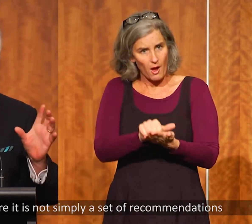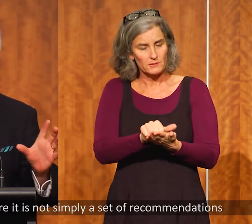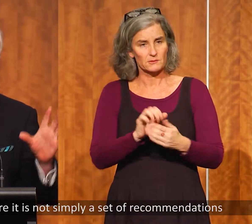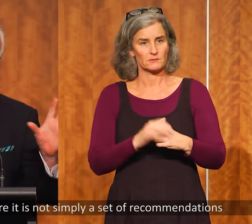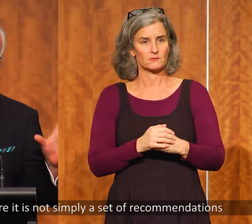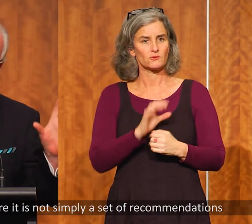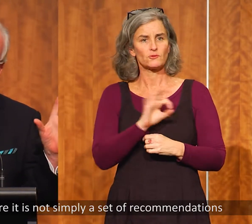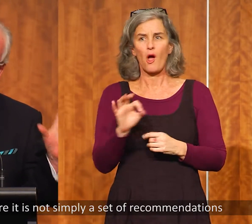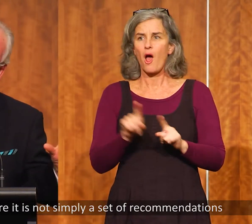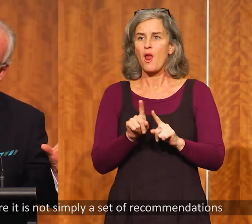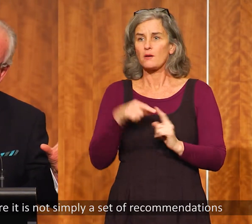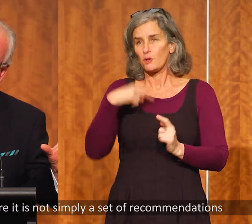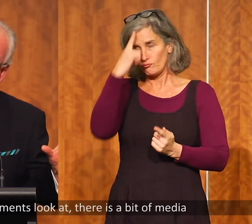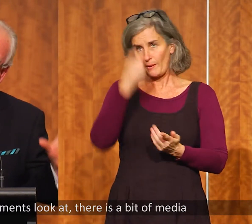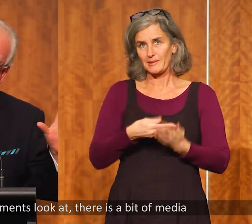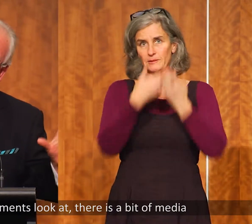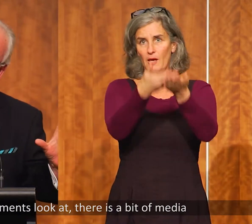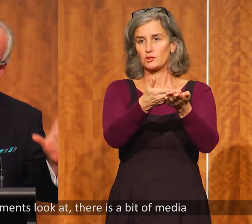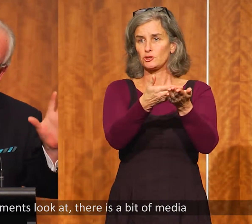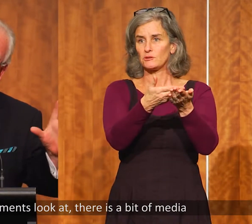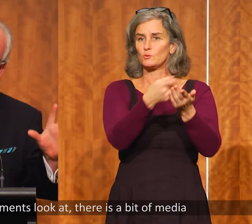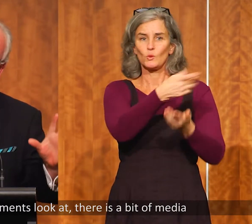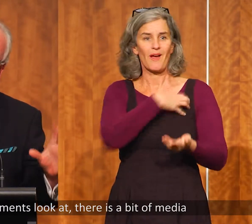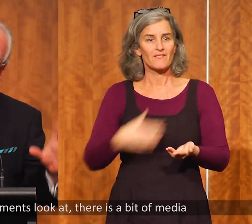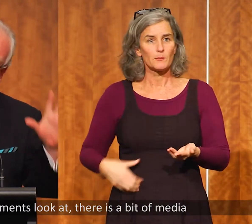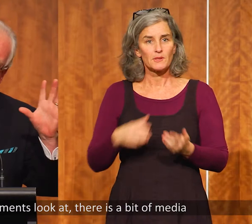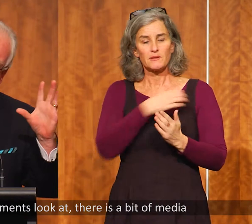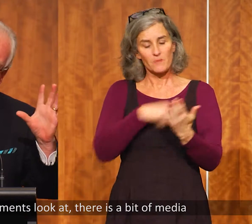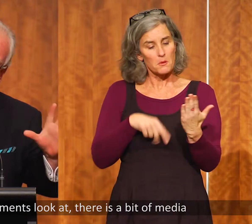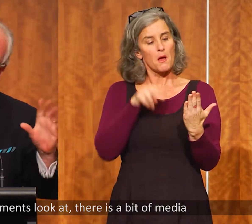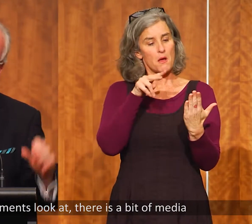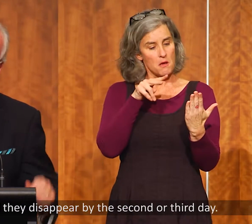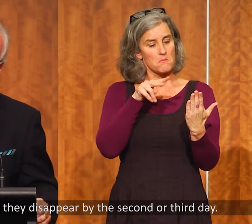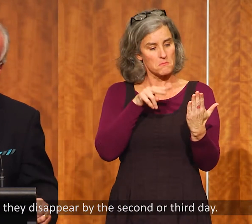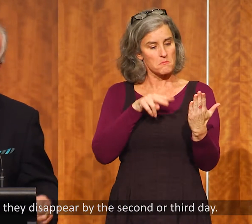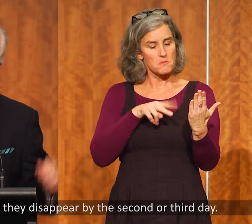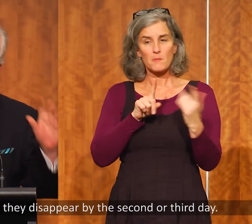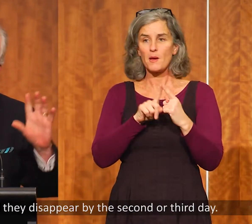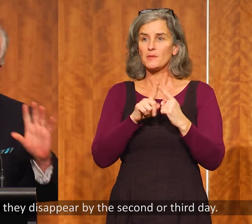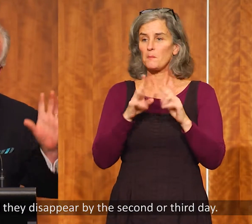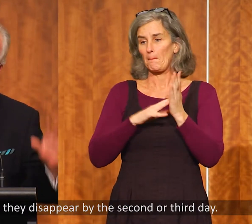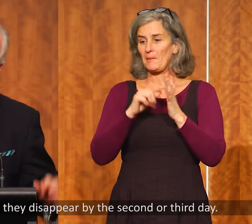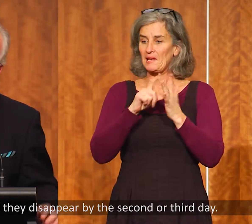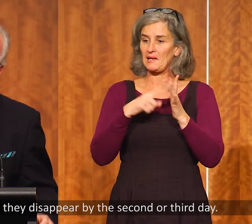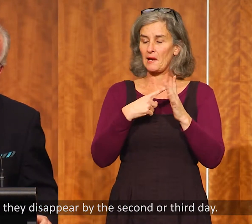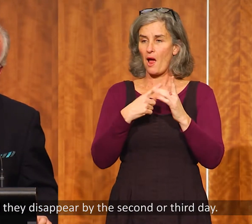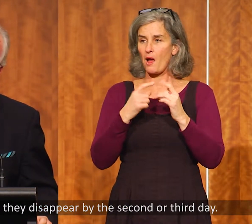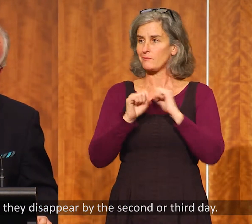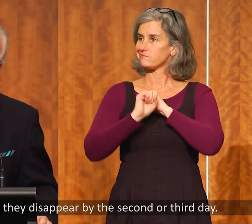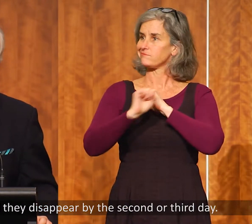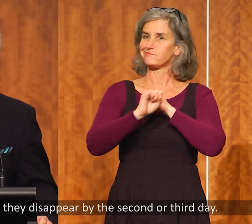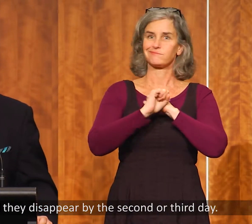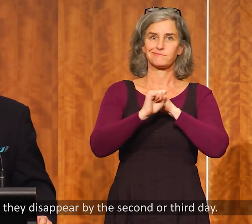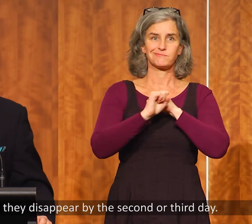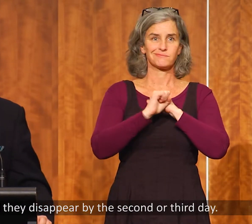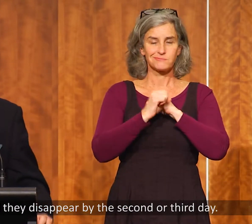is not simply a set of recommendations which governments look at, there's a bit of media on the first day and they disappear by the